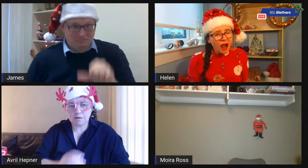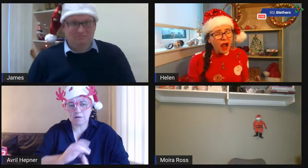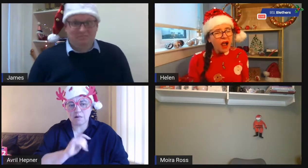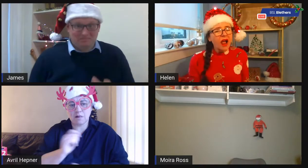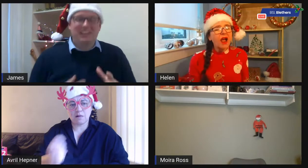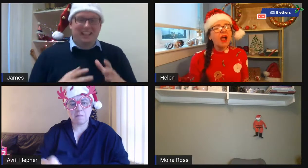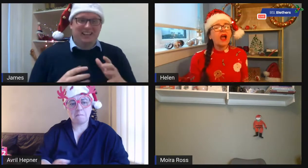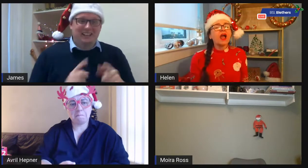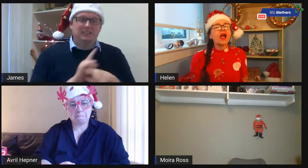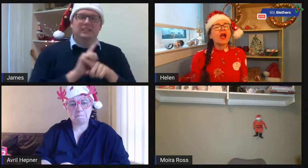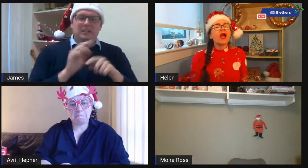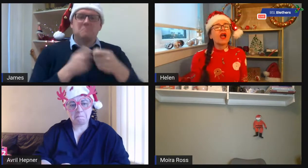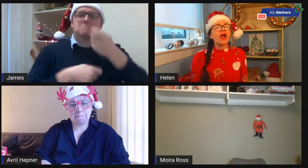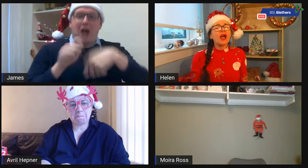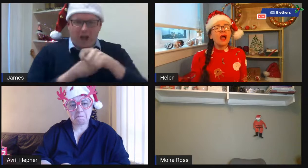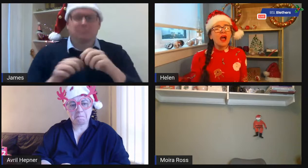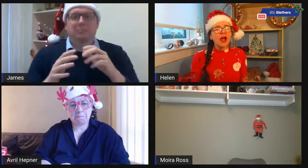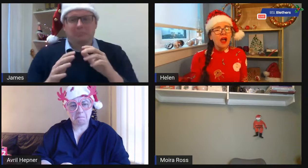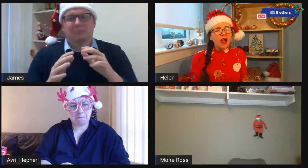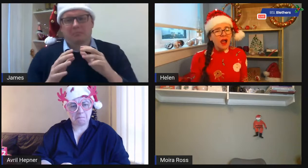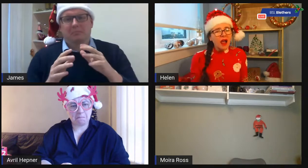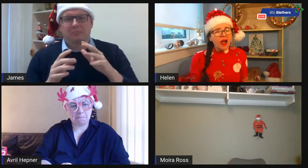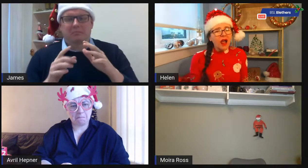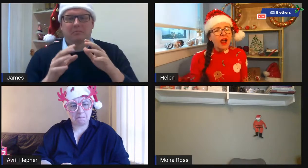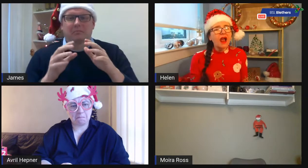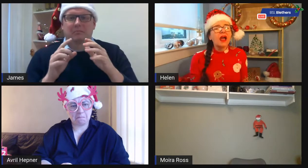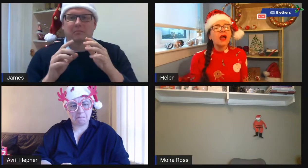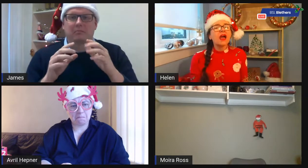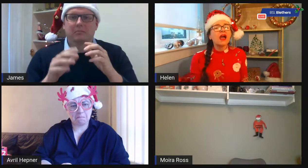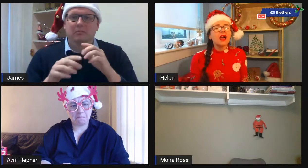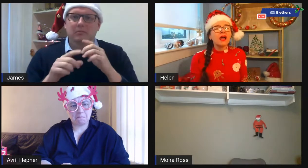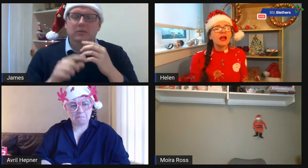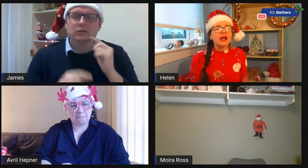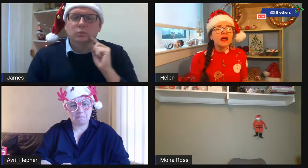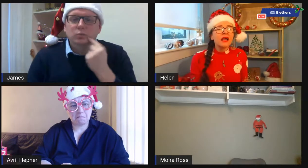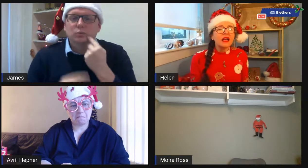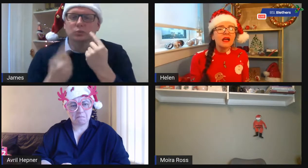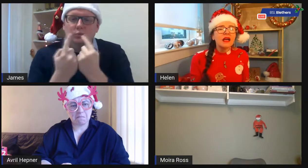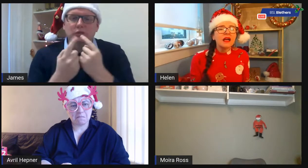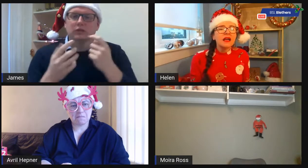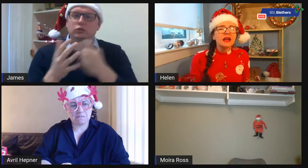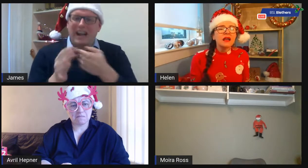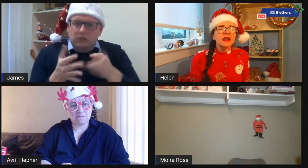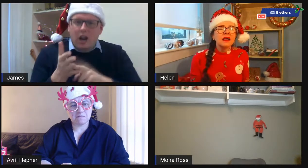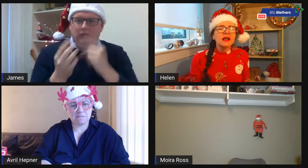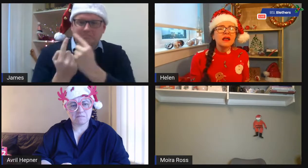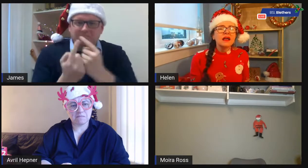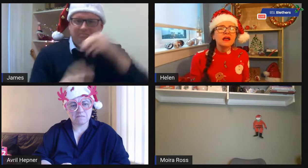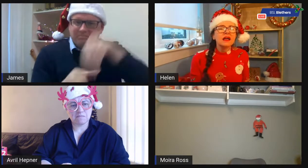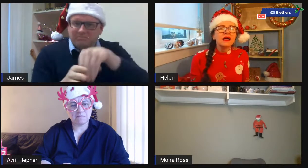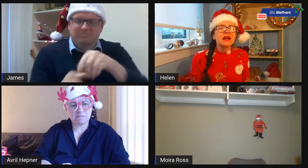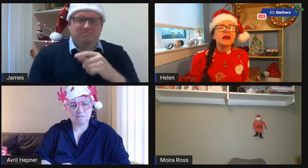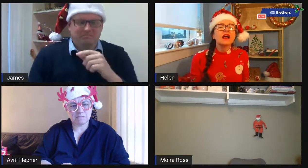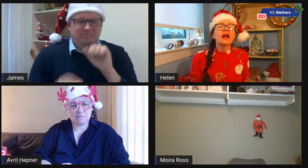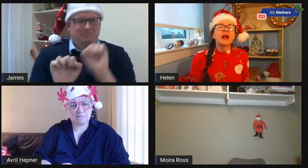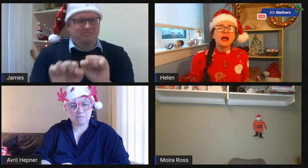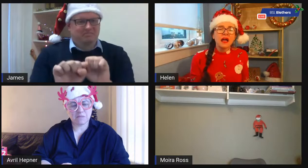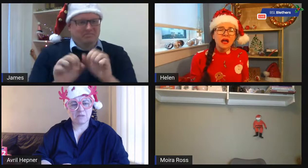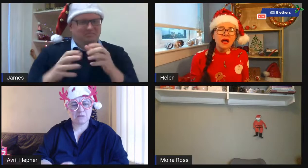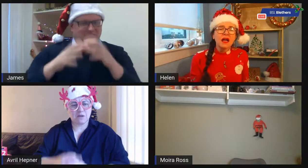mince. So, and then it changed and it became more sweet things were put